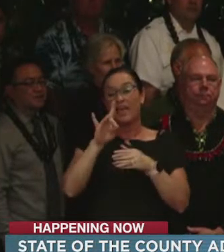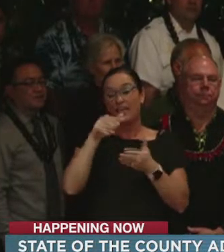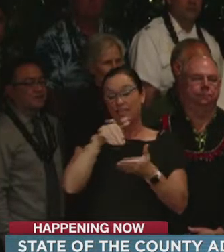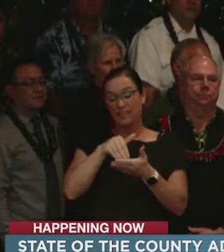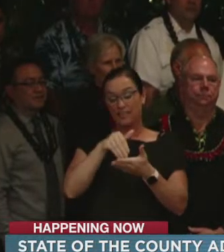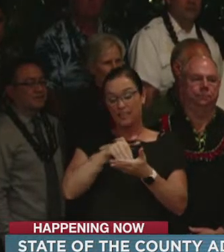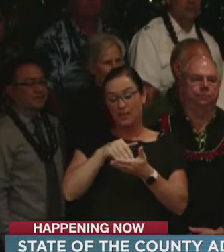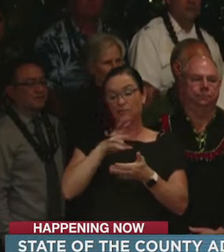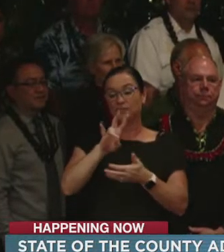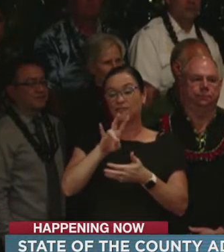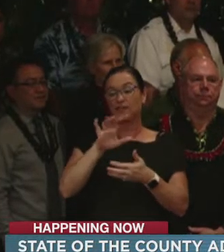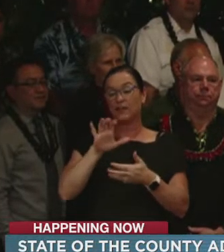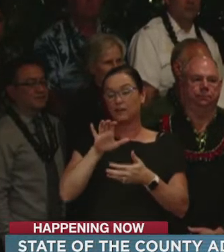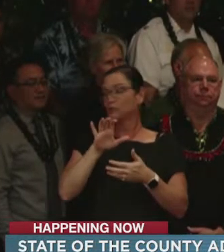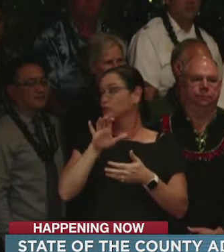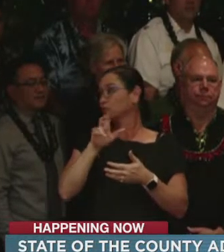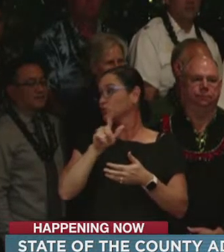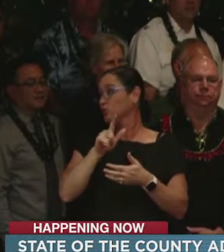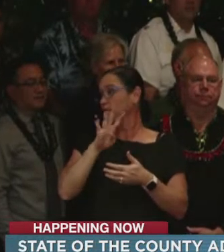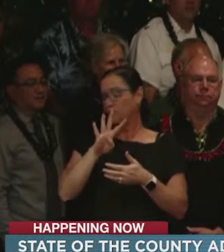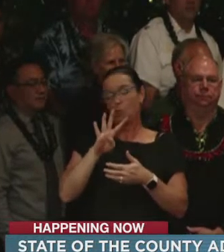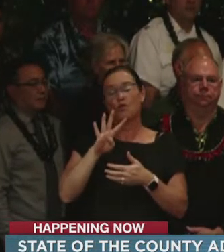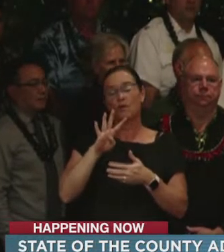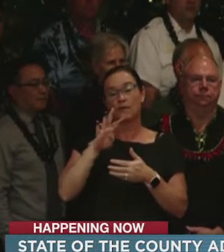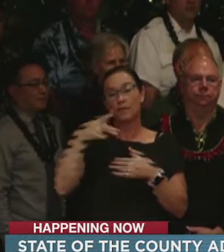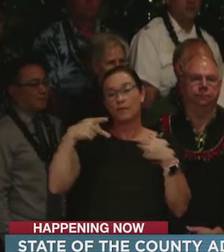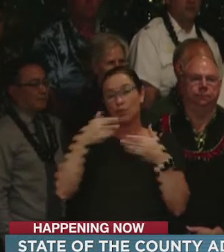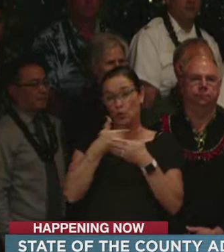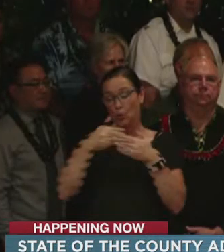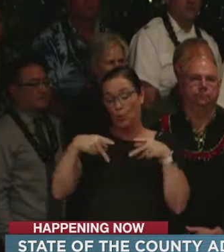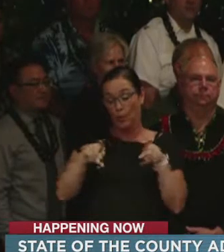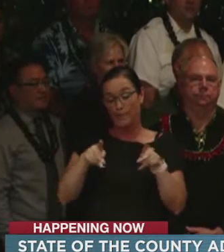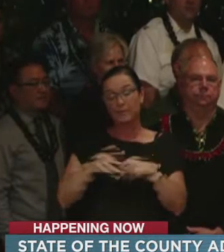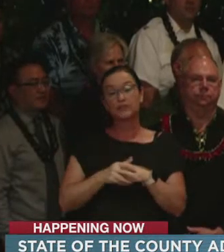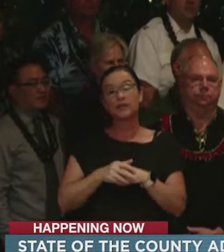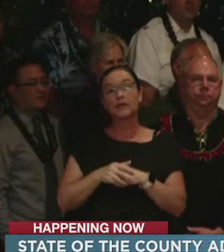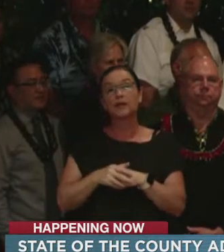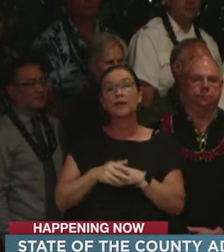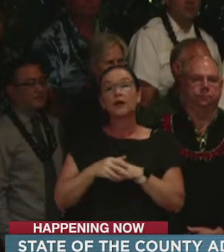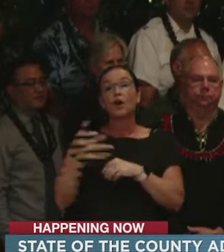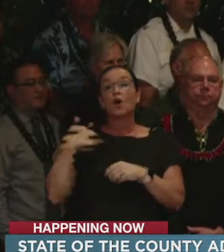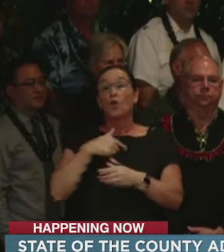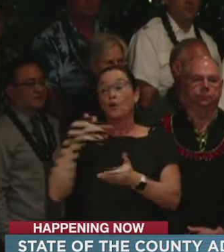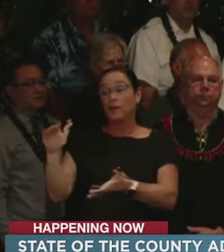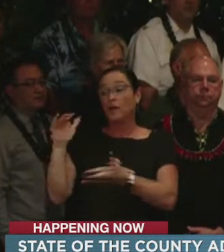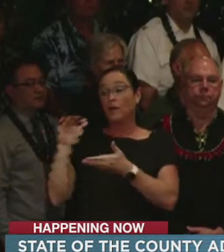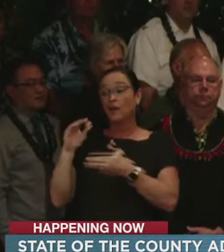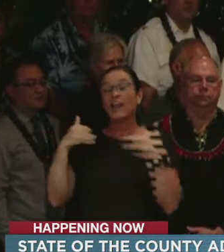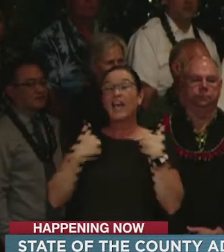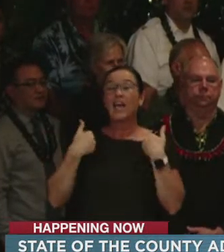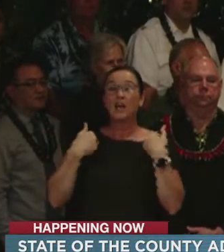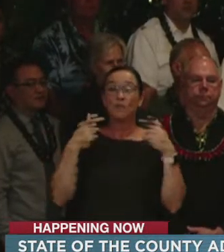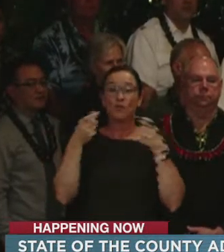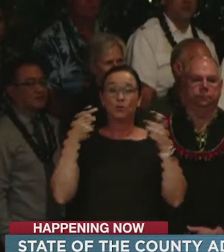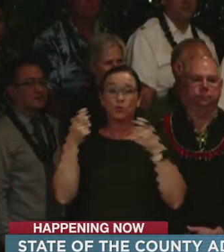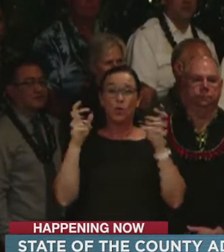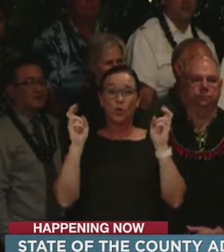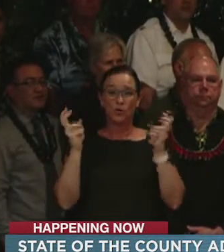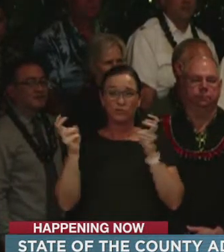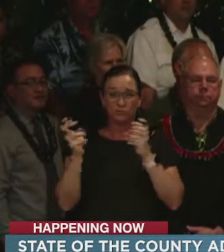8,724 building permits. We also inherited a failing animal control issue that was bordering upon